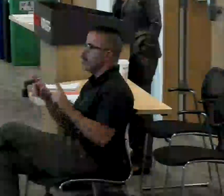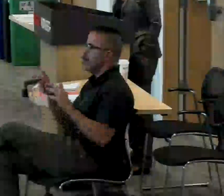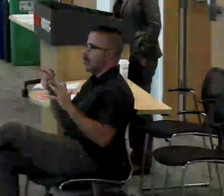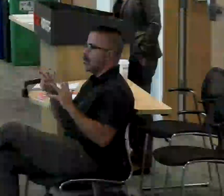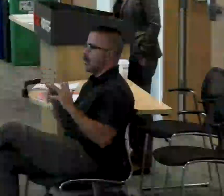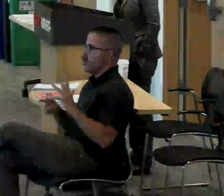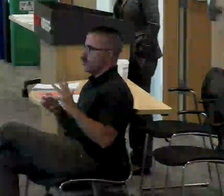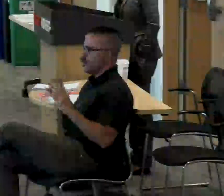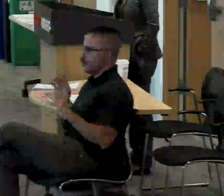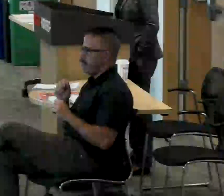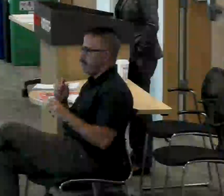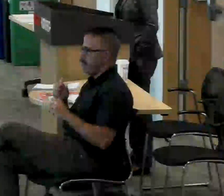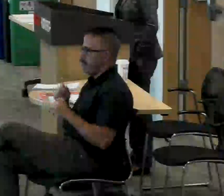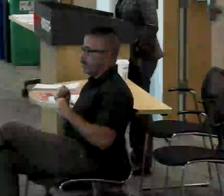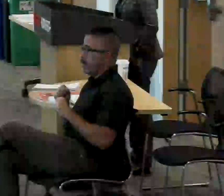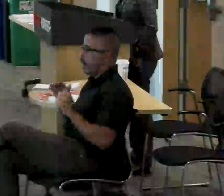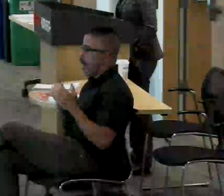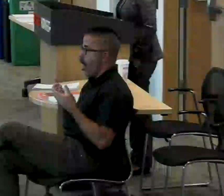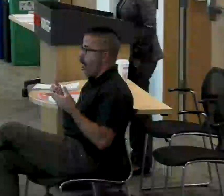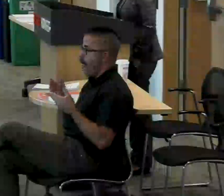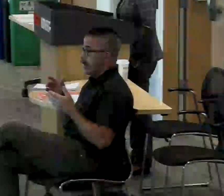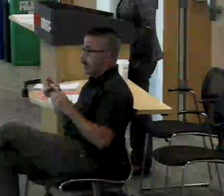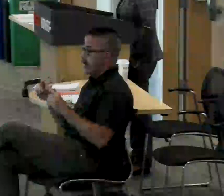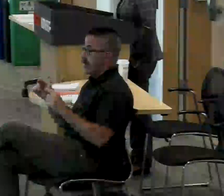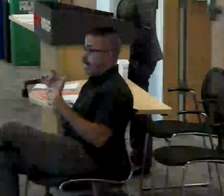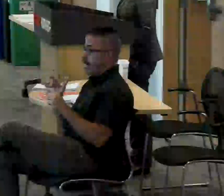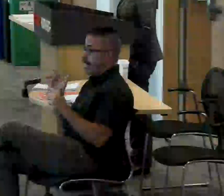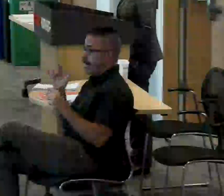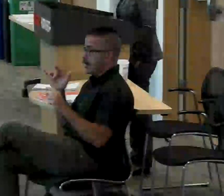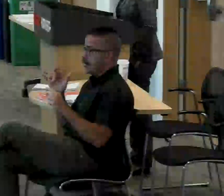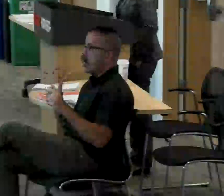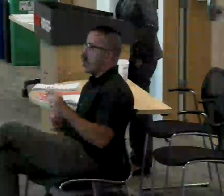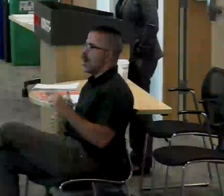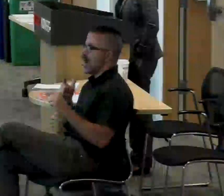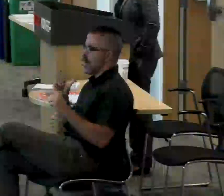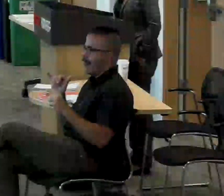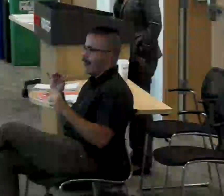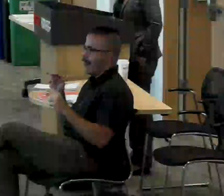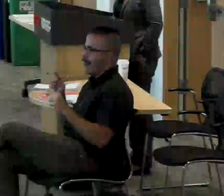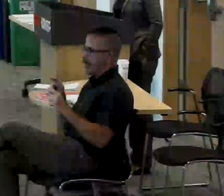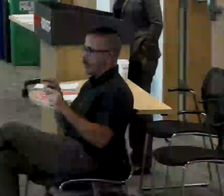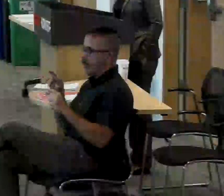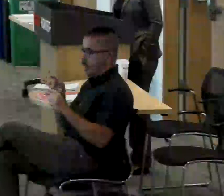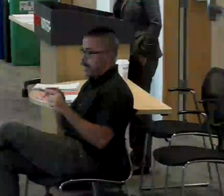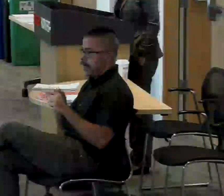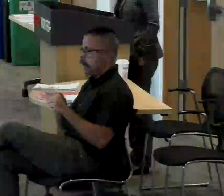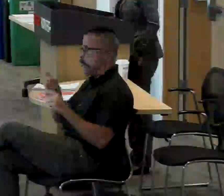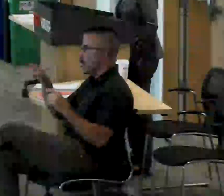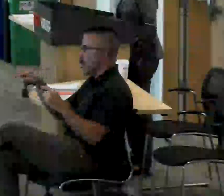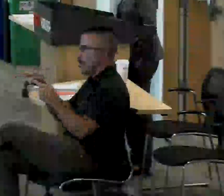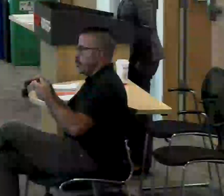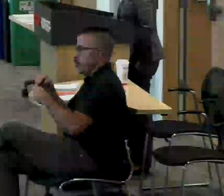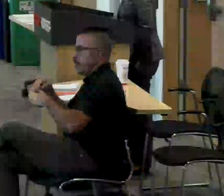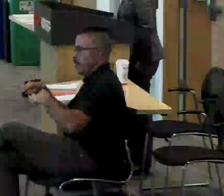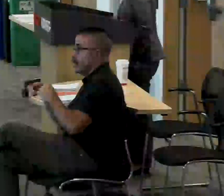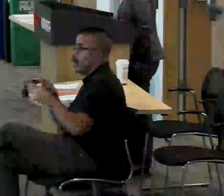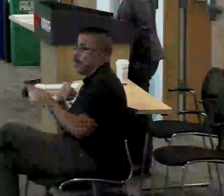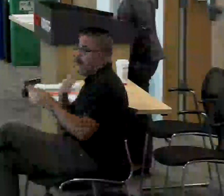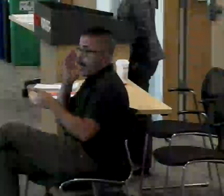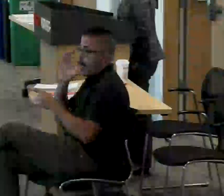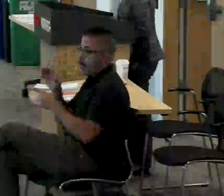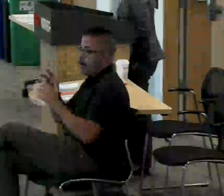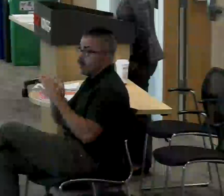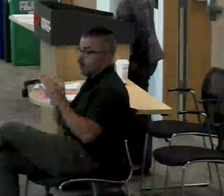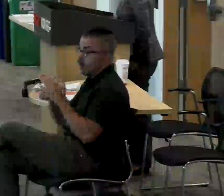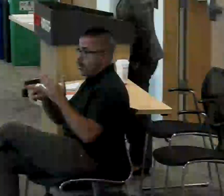this presentation are live links, so you can click on them and go to the reference. So I will, though, read you where you can